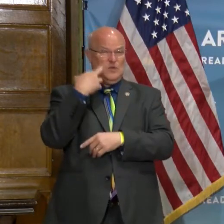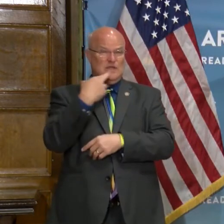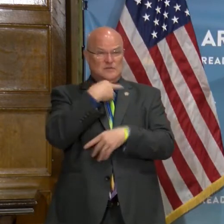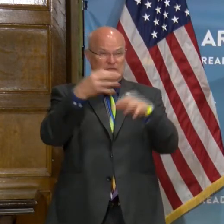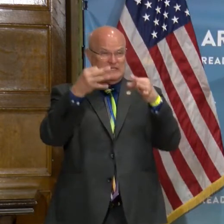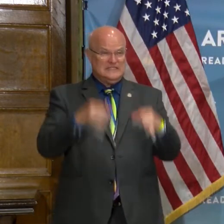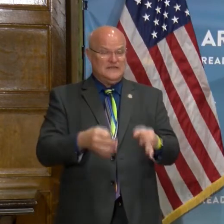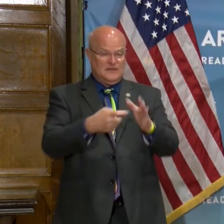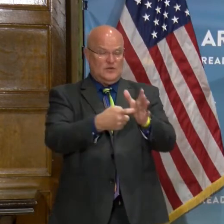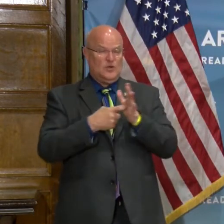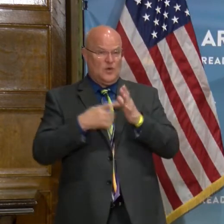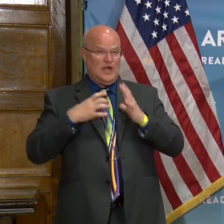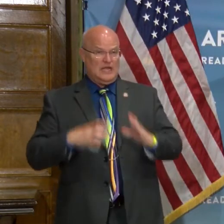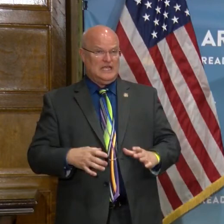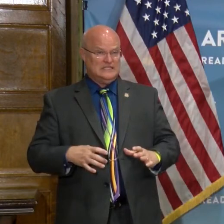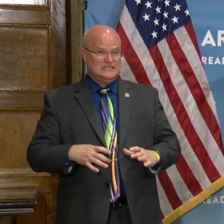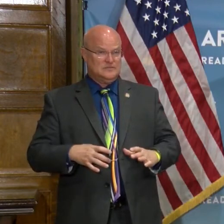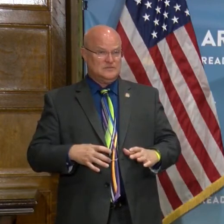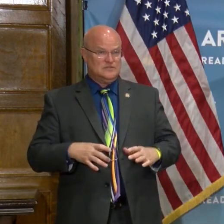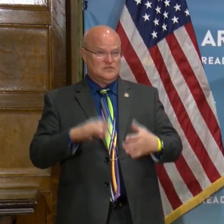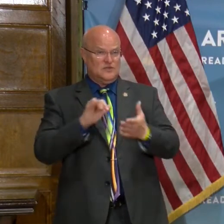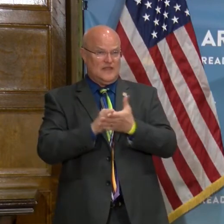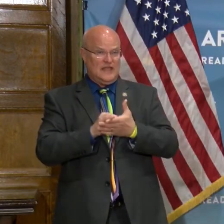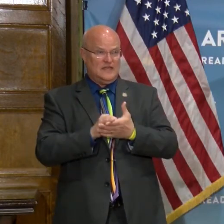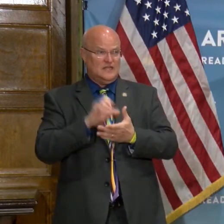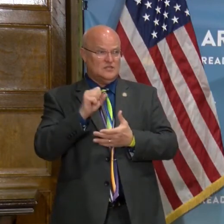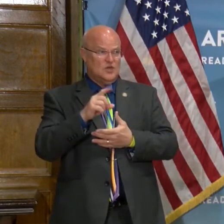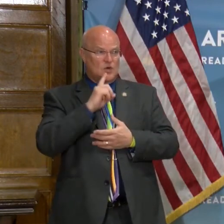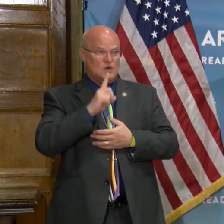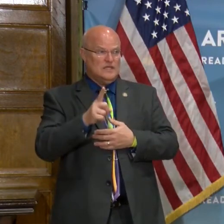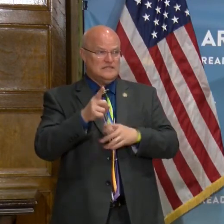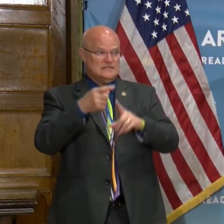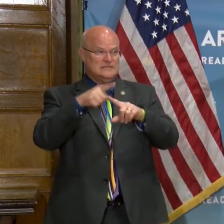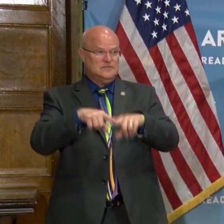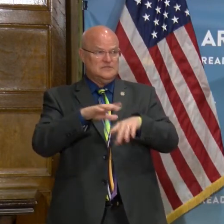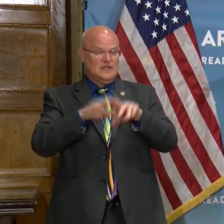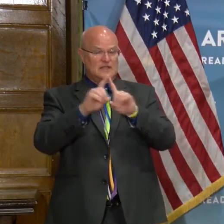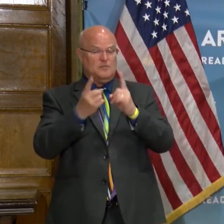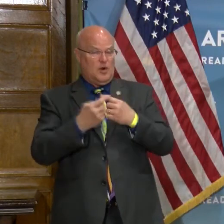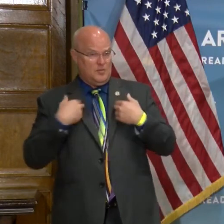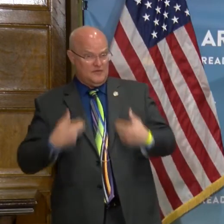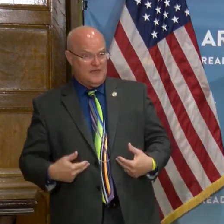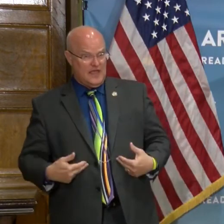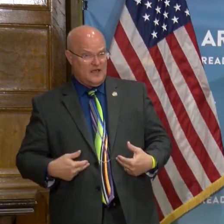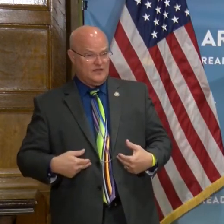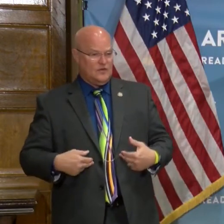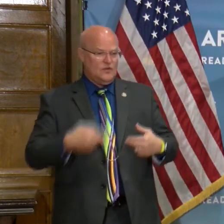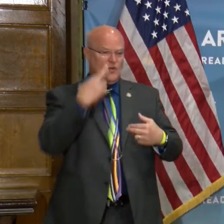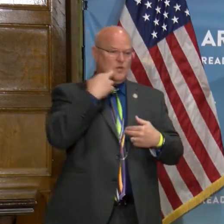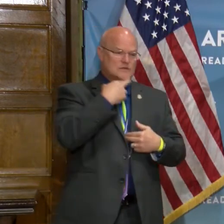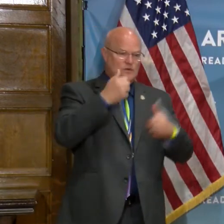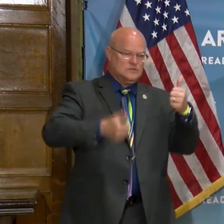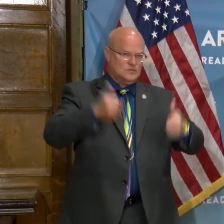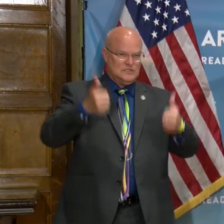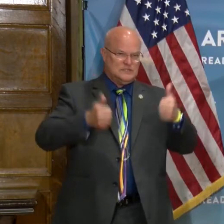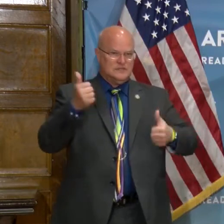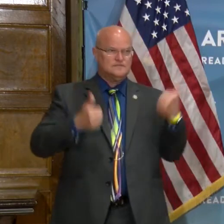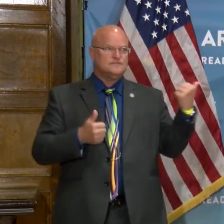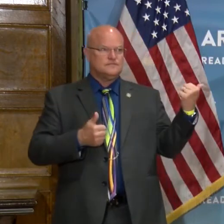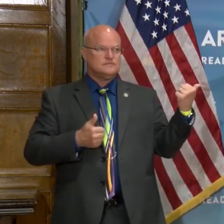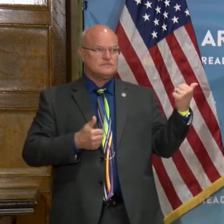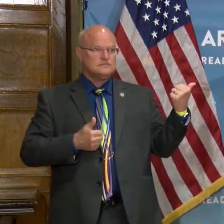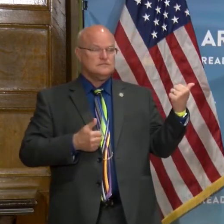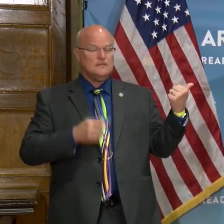they're going to require customers to do that. So is it up to the Department of Health or is it up to the restaurants? Well, it